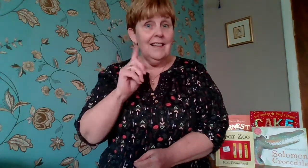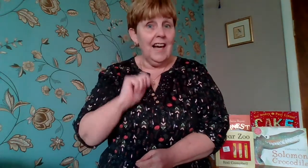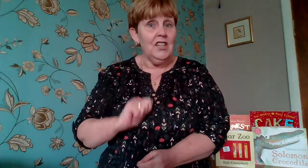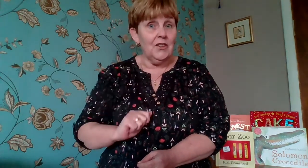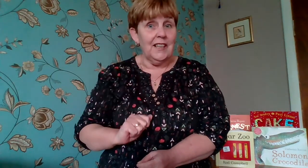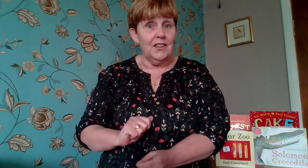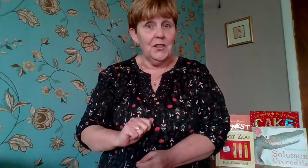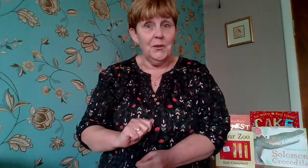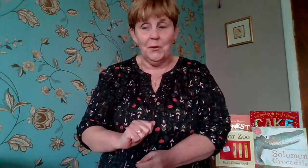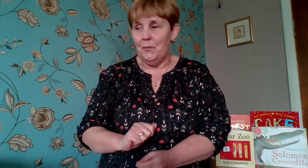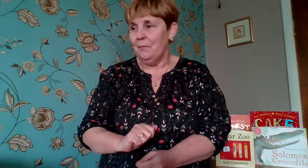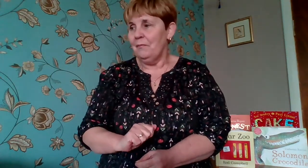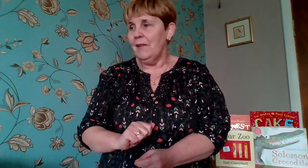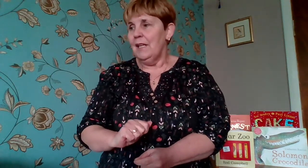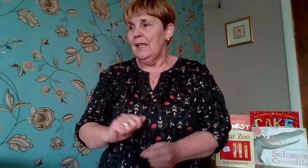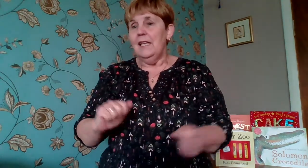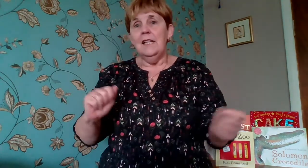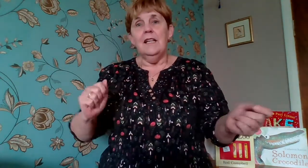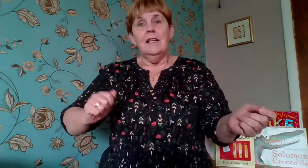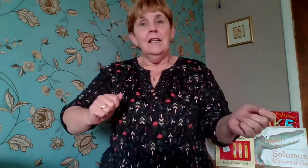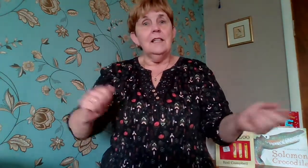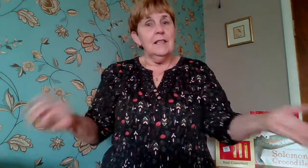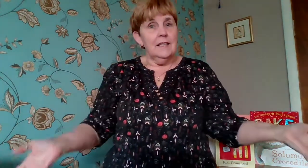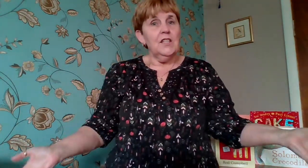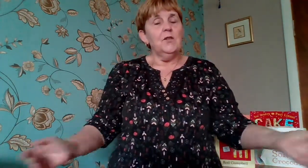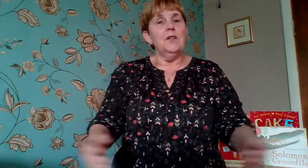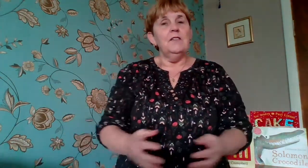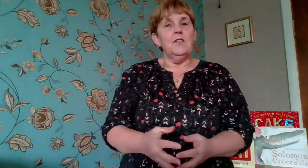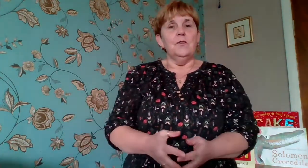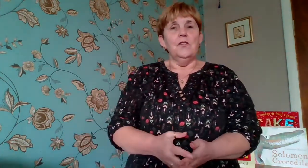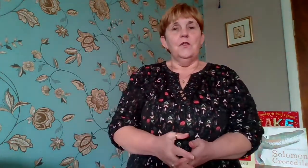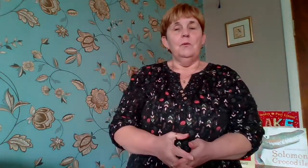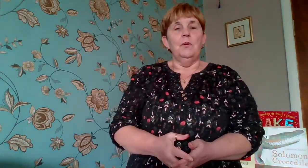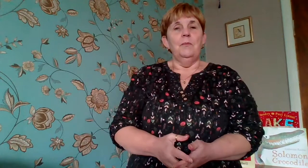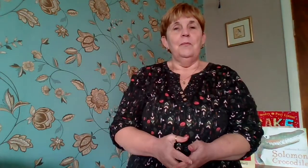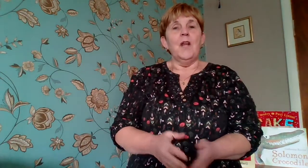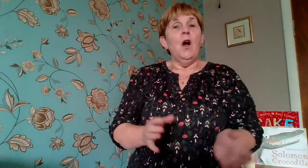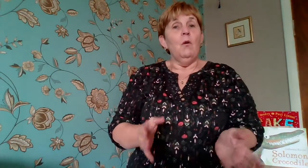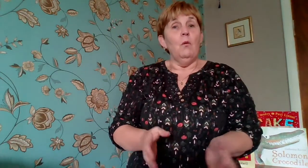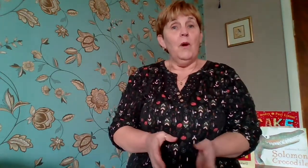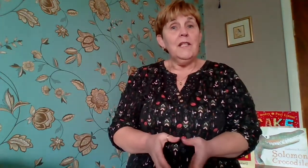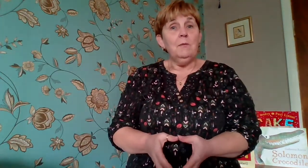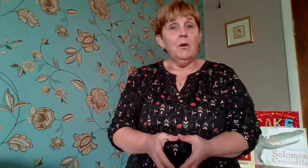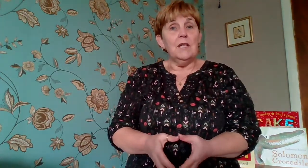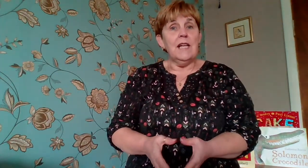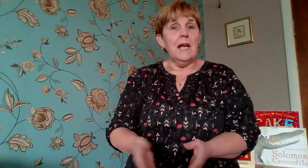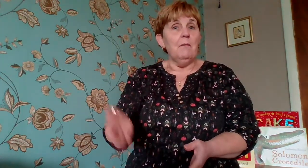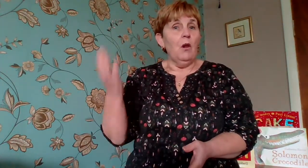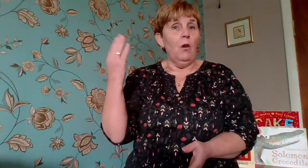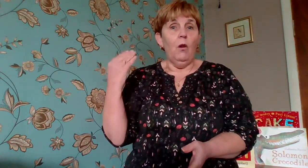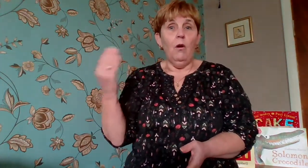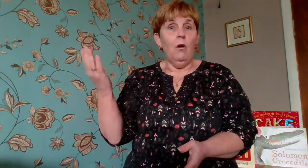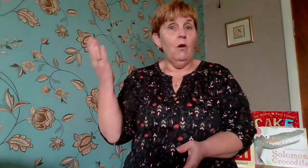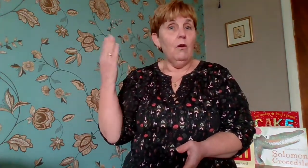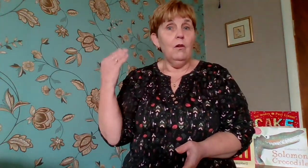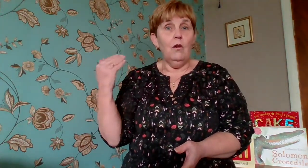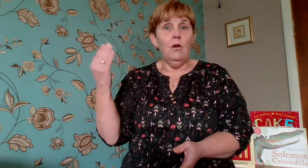and join in too. The story of stone soup. Once upon a time, long, long